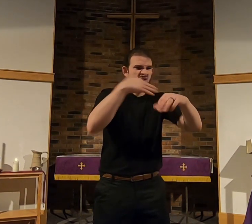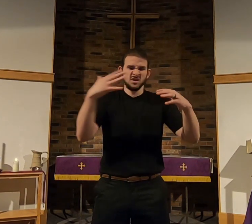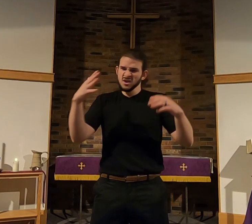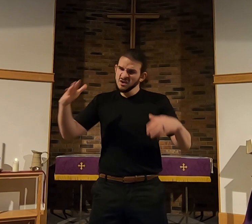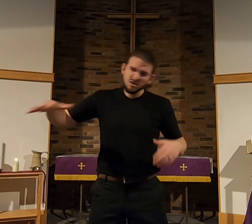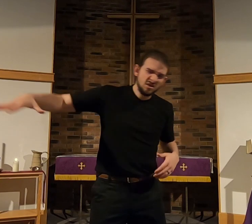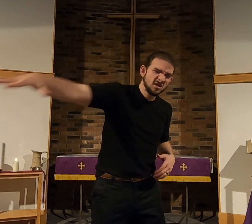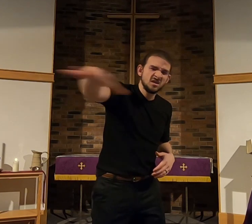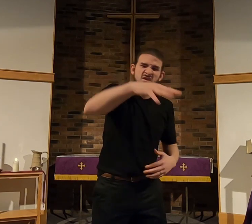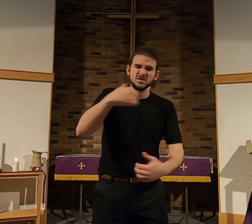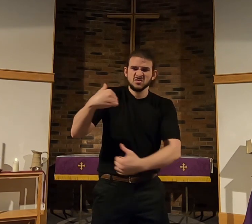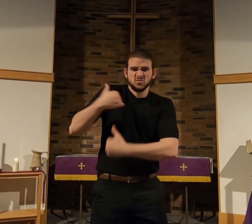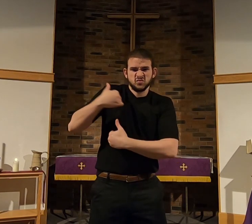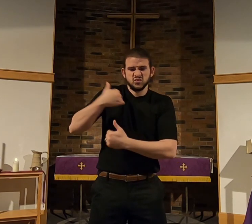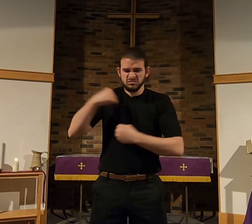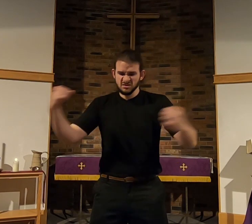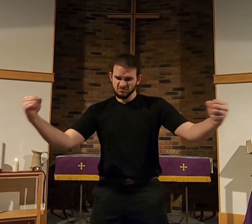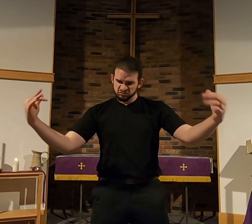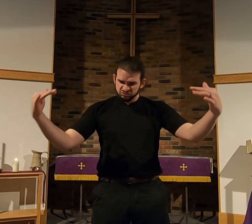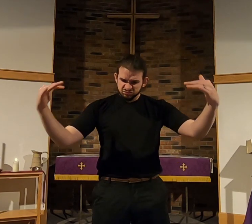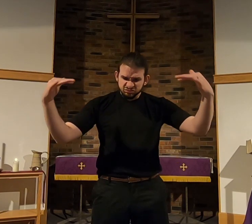Called together the rest of the troops.